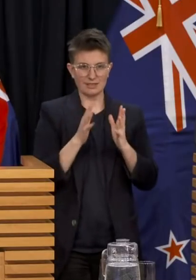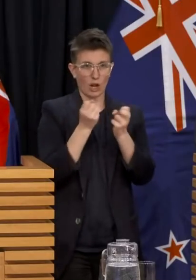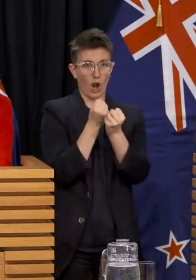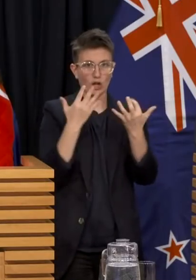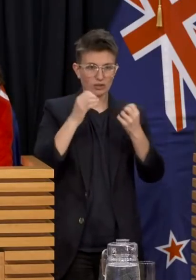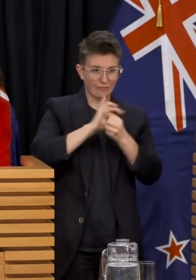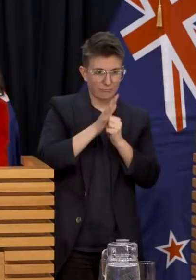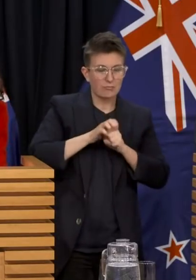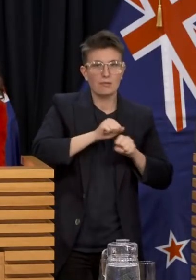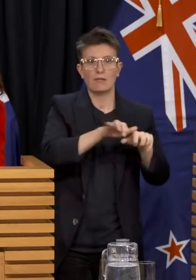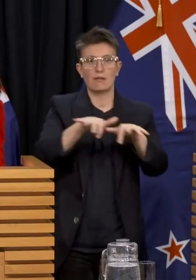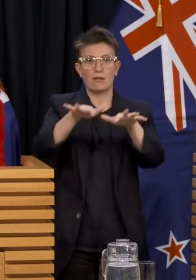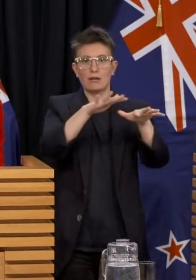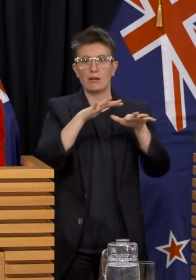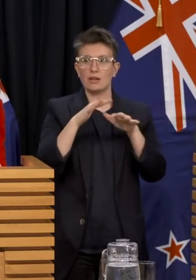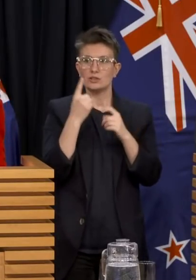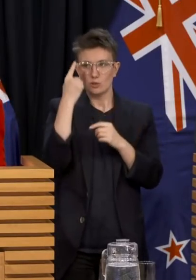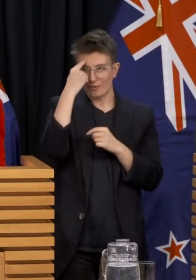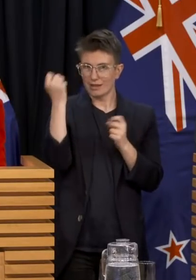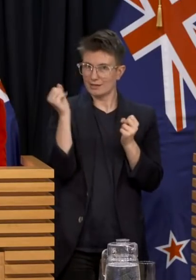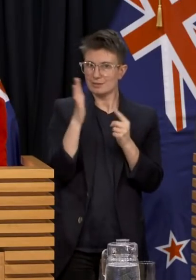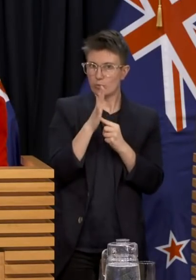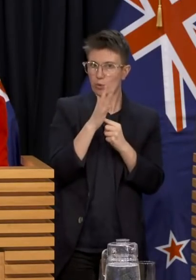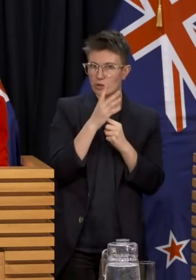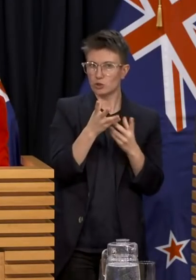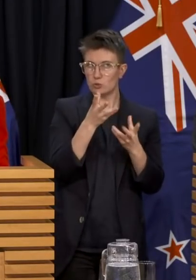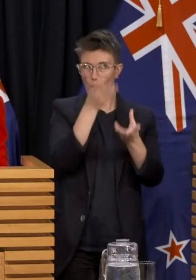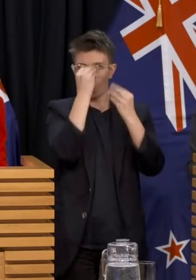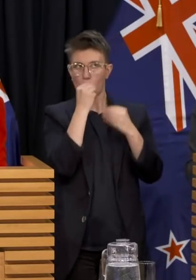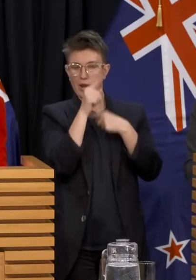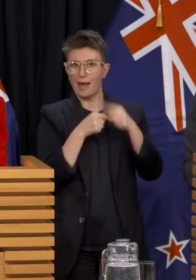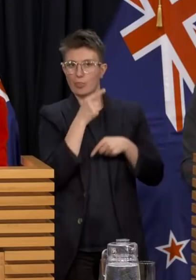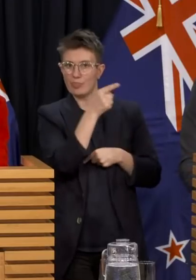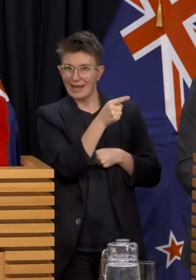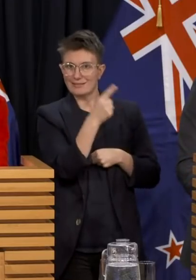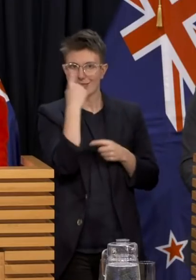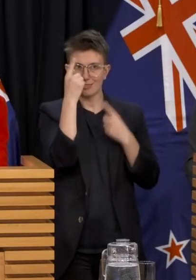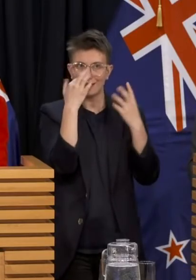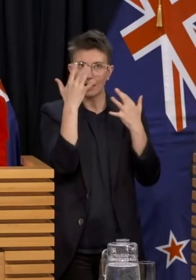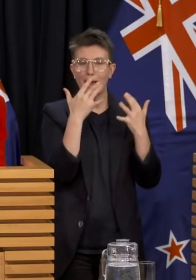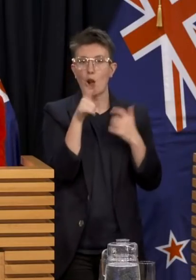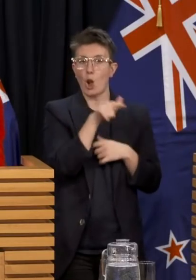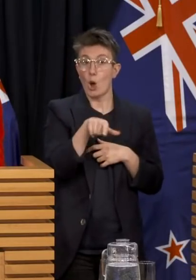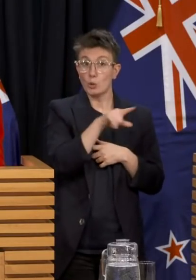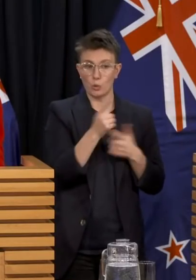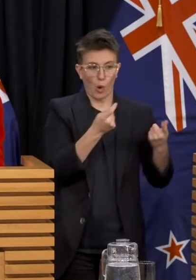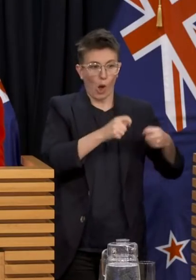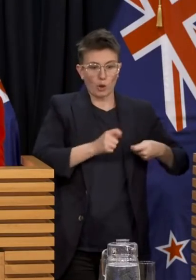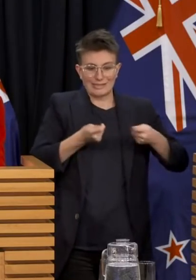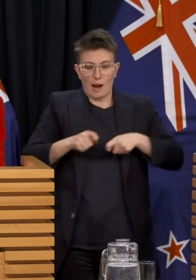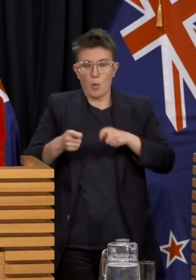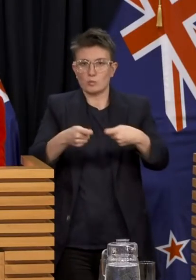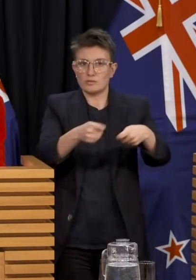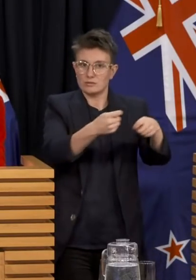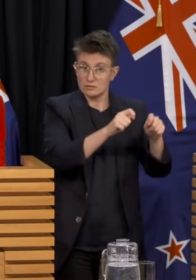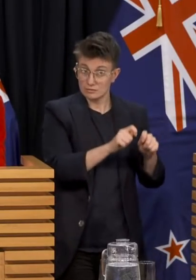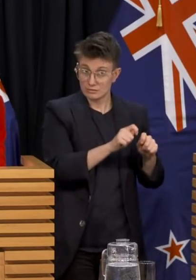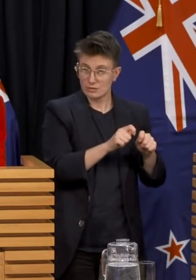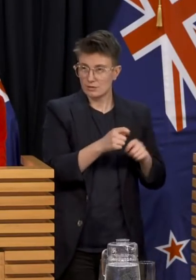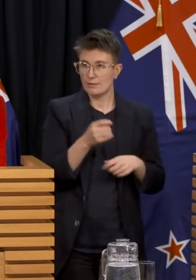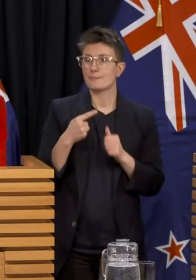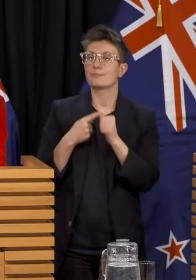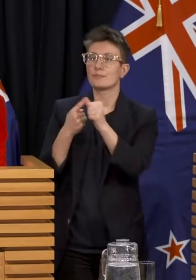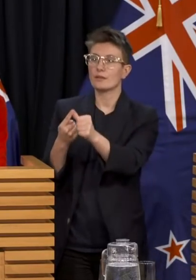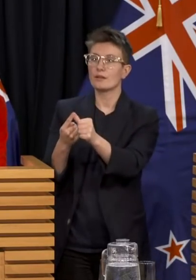local lockdowns? I do think it's important to just look at when we were talking about the use of more localised lockdown, you'll remember that we were also talking